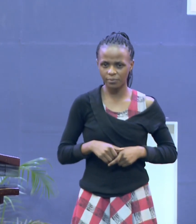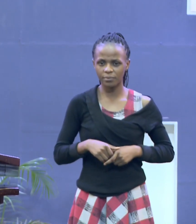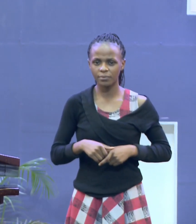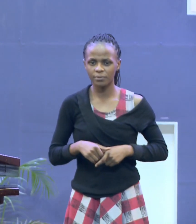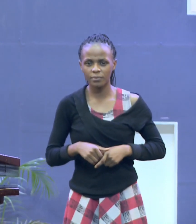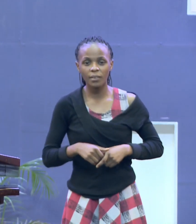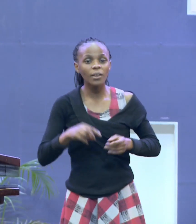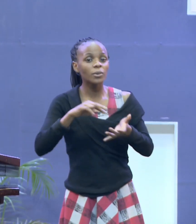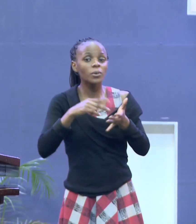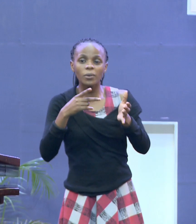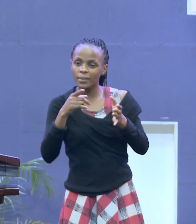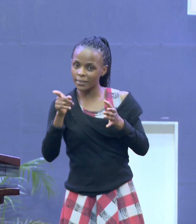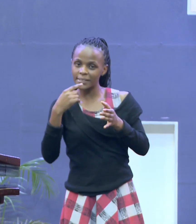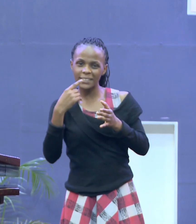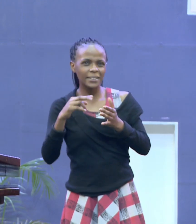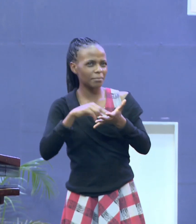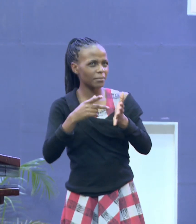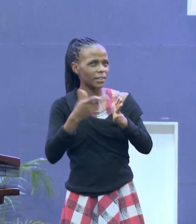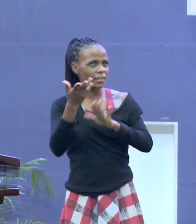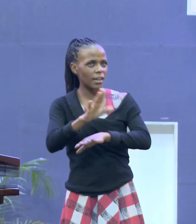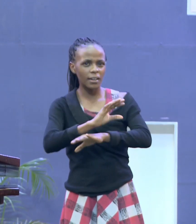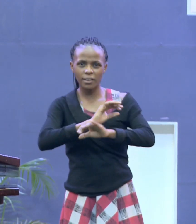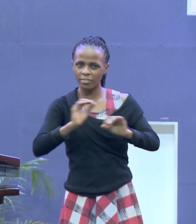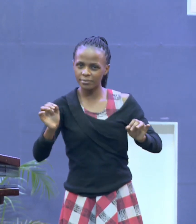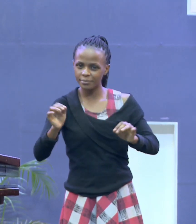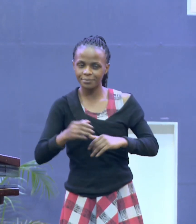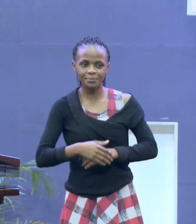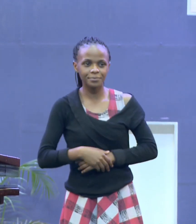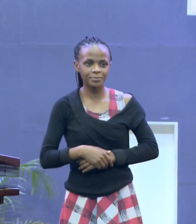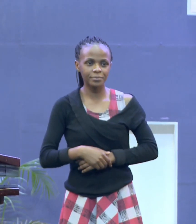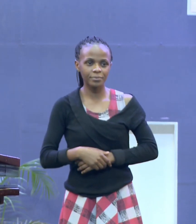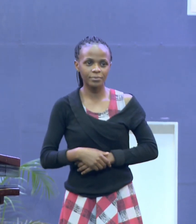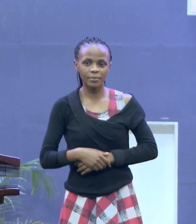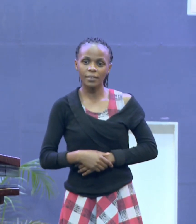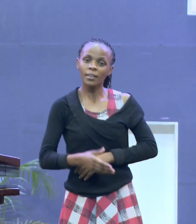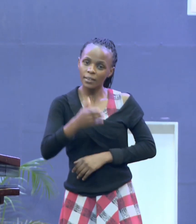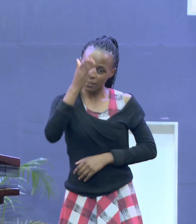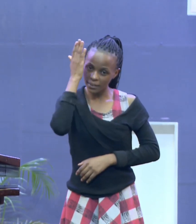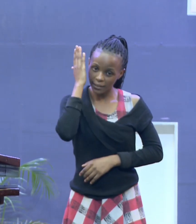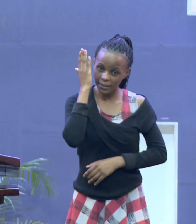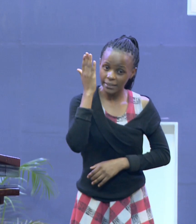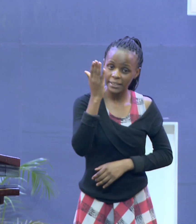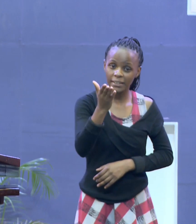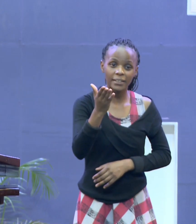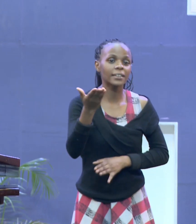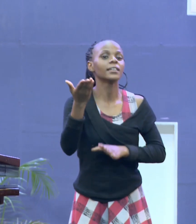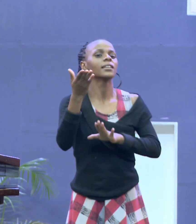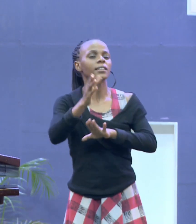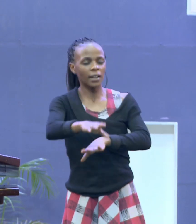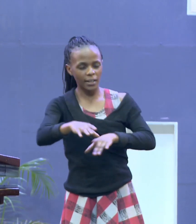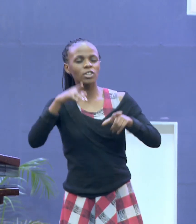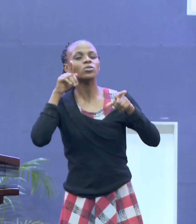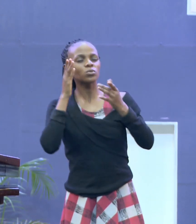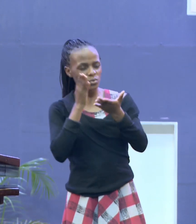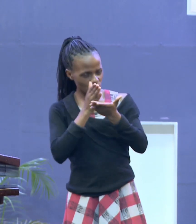Ky'ogamba tetuufe. Are you saying we shall not die? Waliwo okufa okuli designed nga kuli mu kalenda